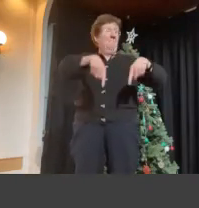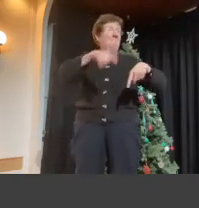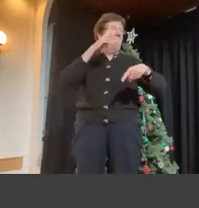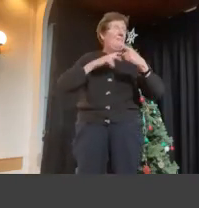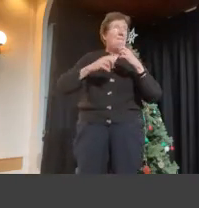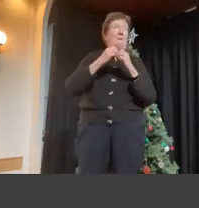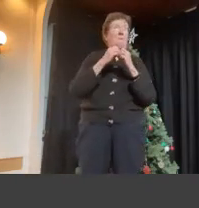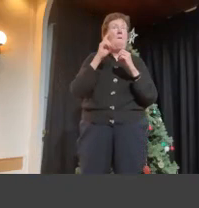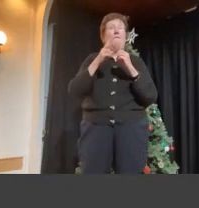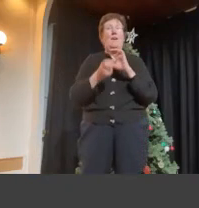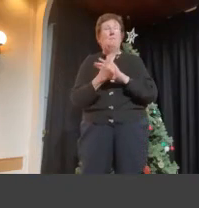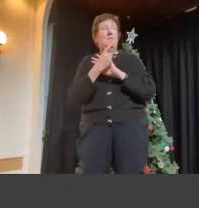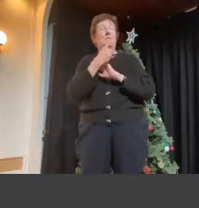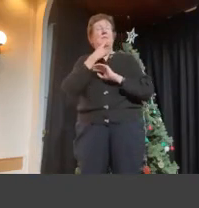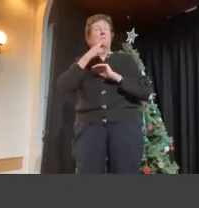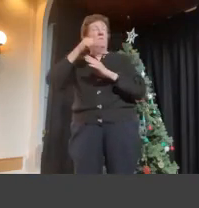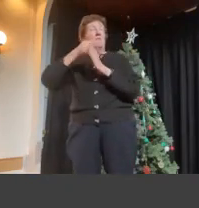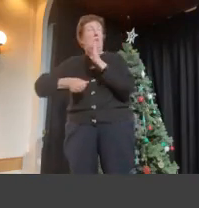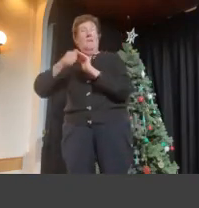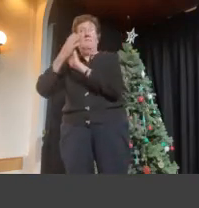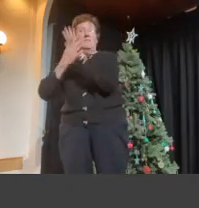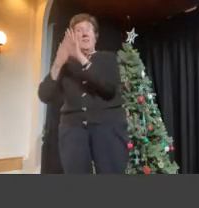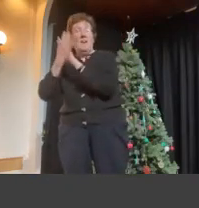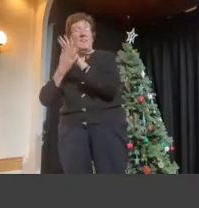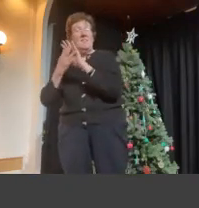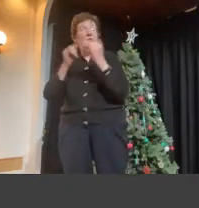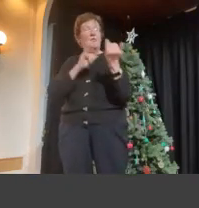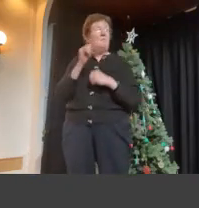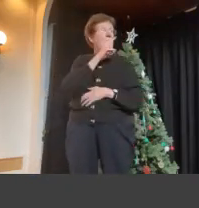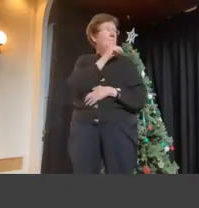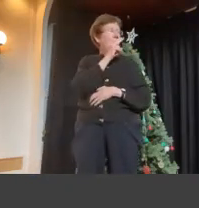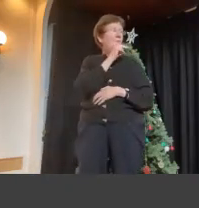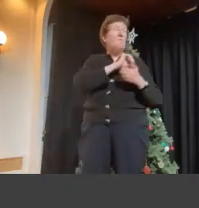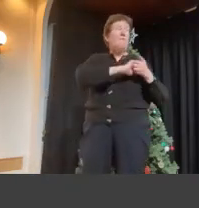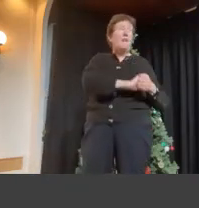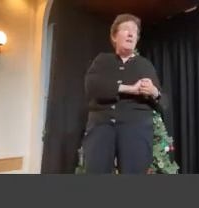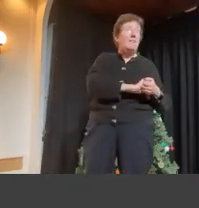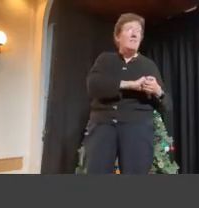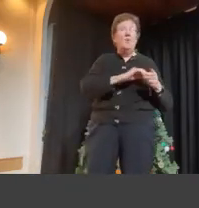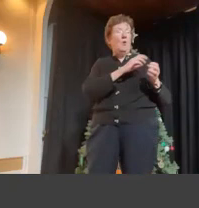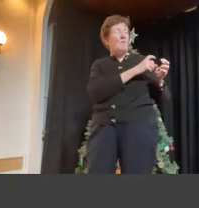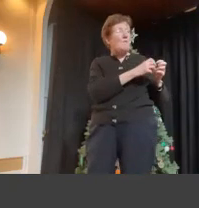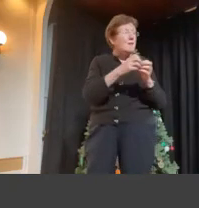because for often, we'll see deaf people here who maybe start signing and then they'll maybe